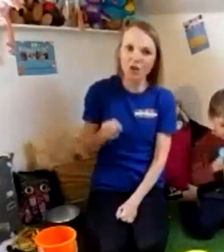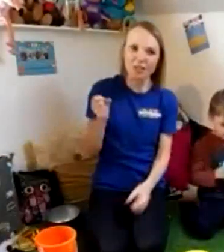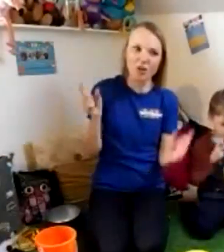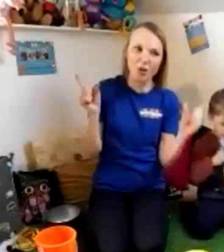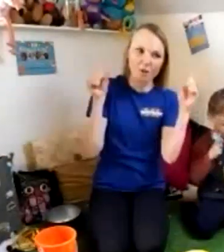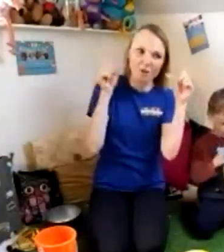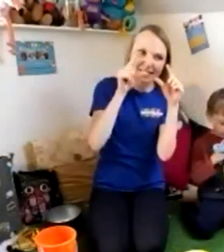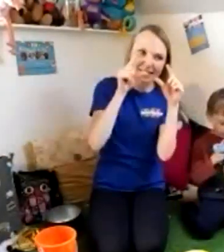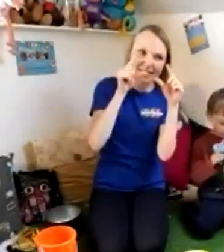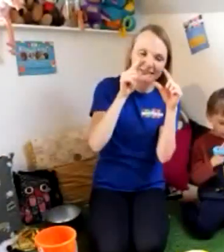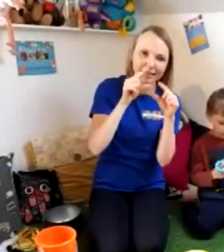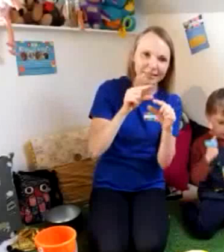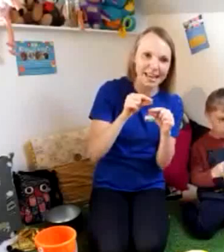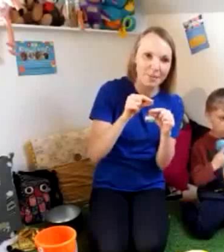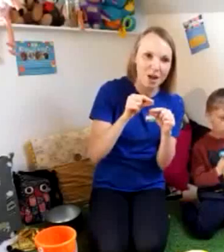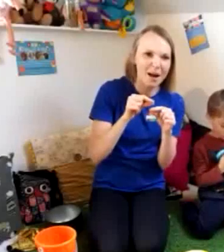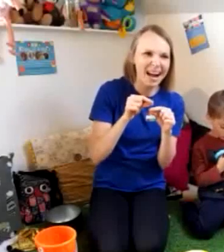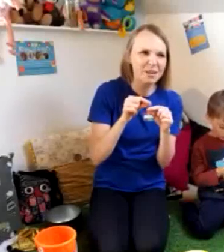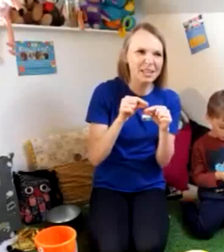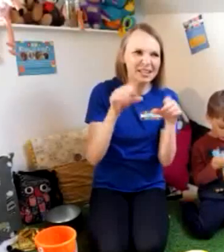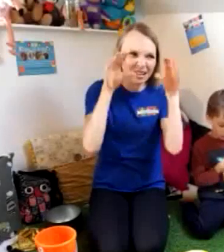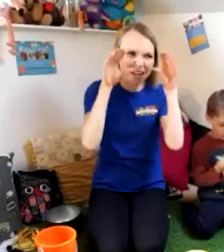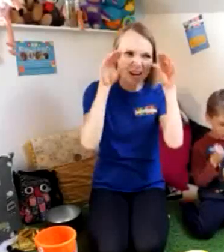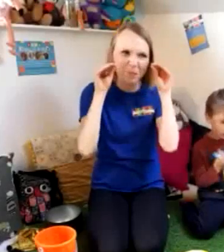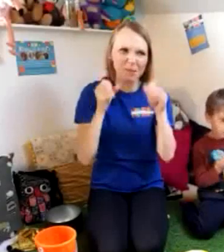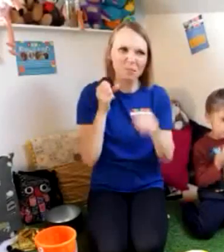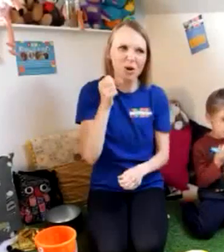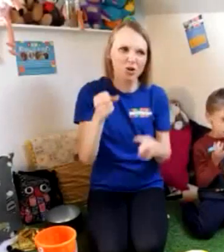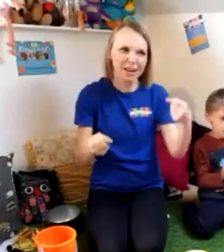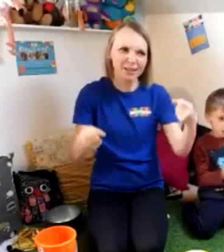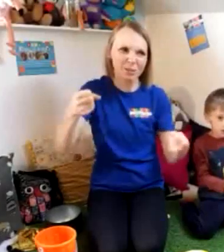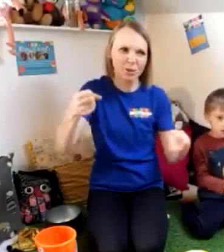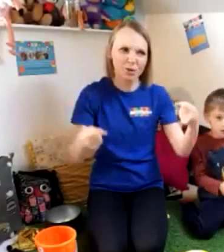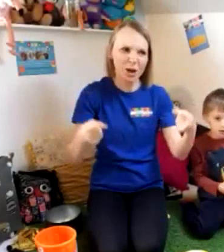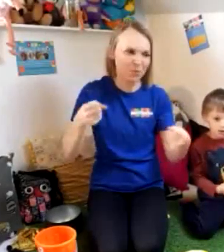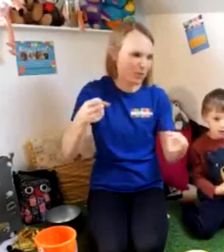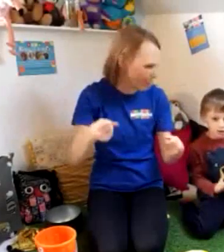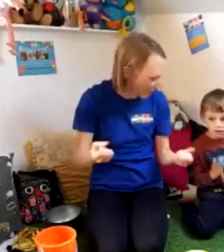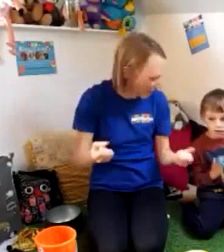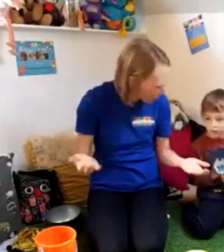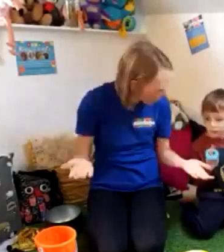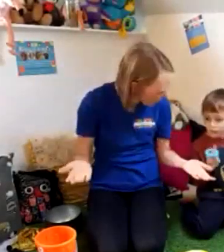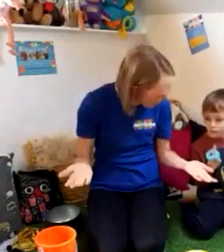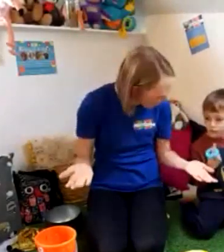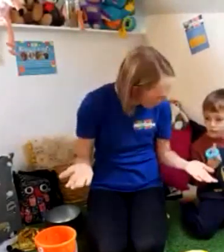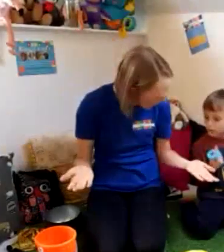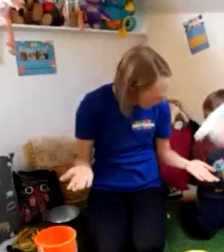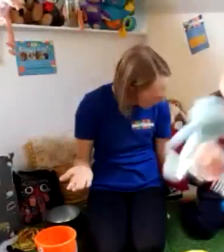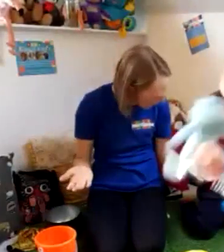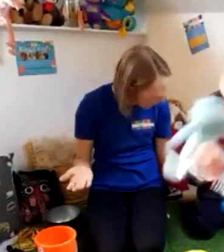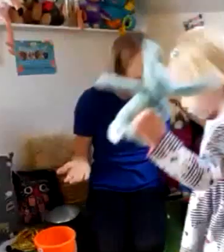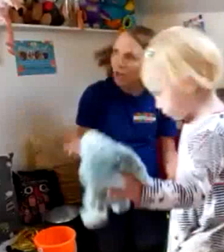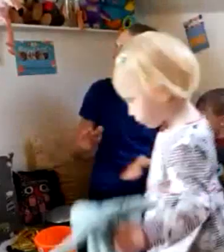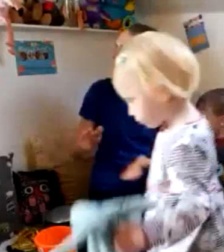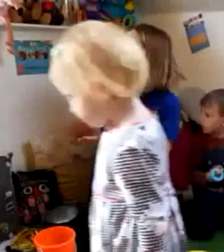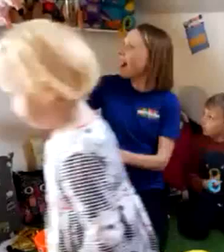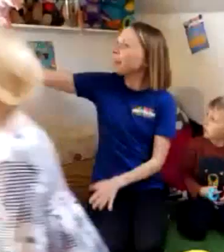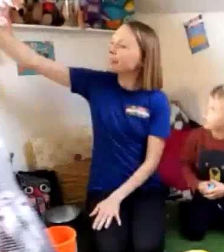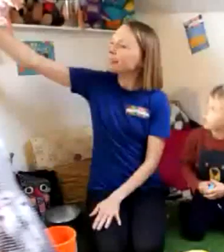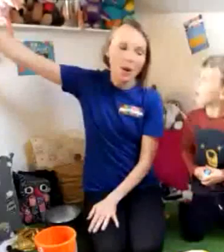Train's gone fast asleep, but I think we need to learn a bit more transport, don't we? We haven't done much transport. So Harris, before we go